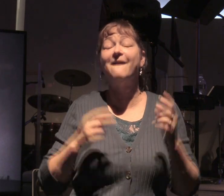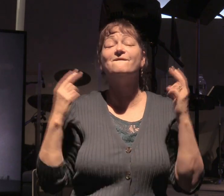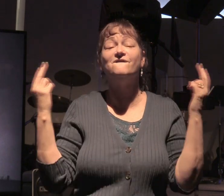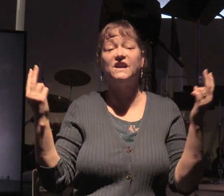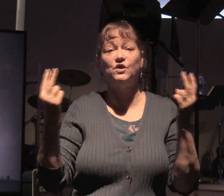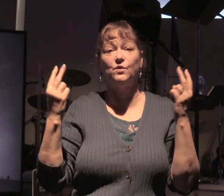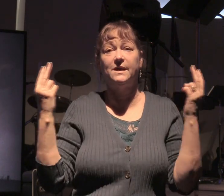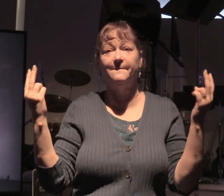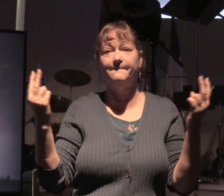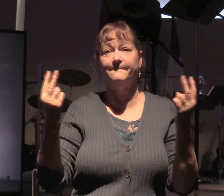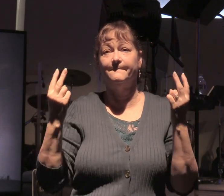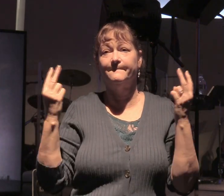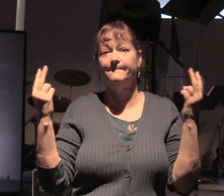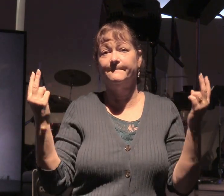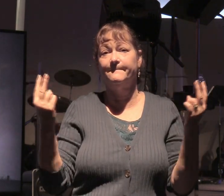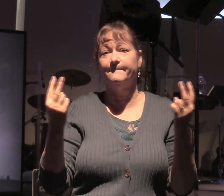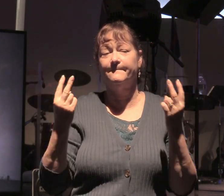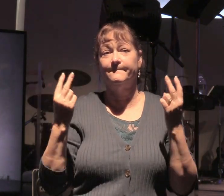victory.